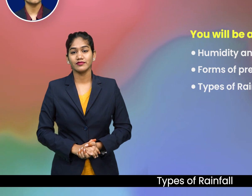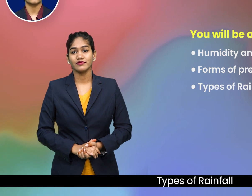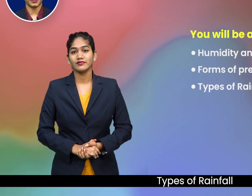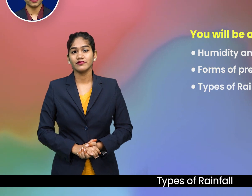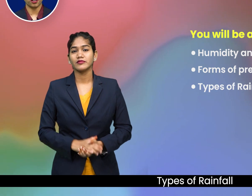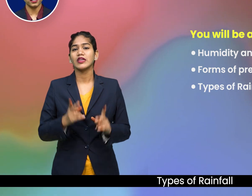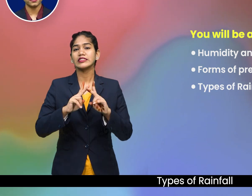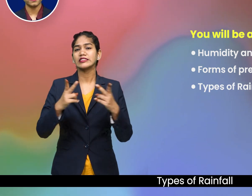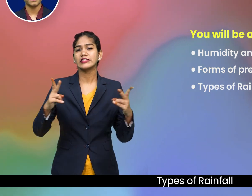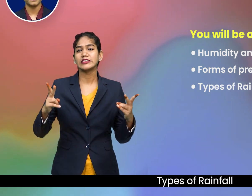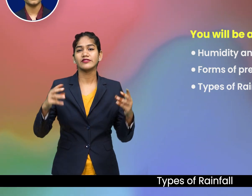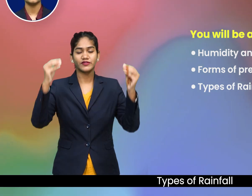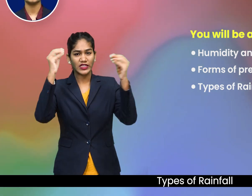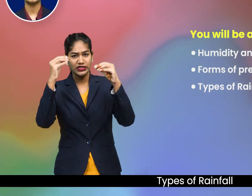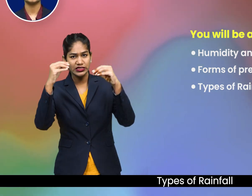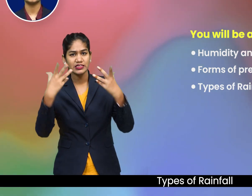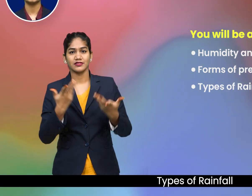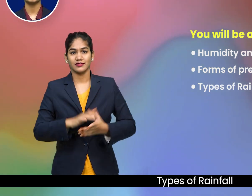types of rainfall,